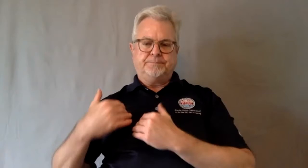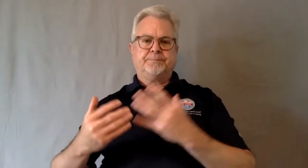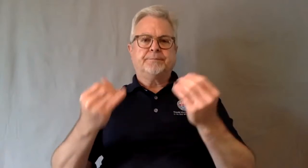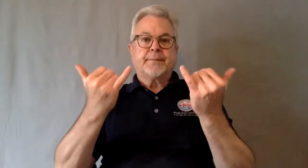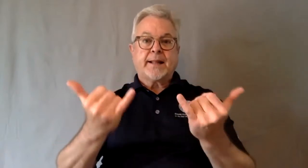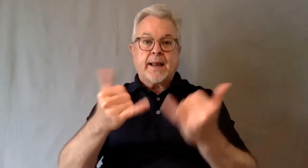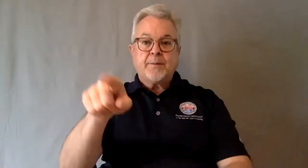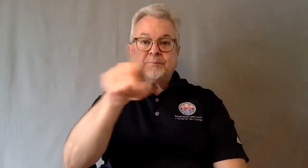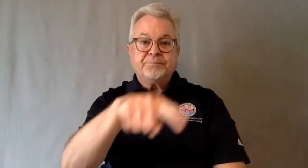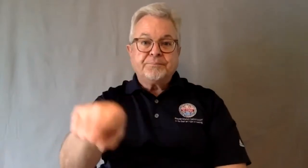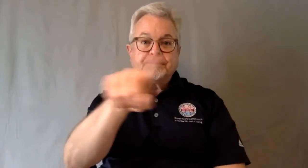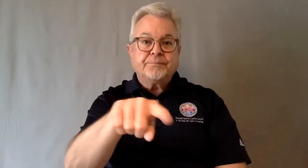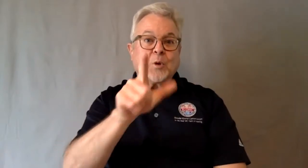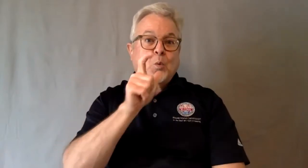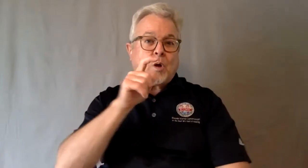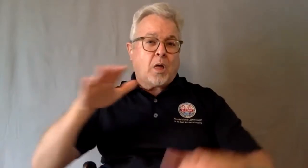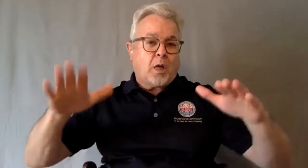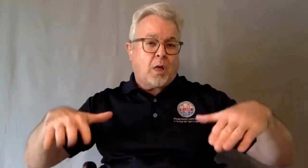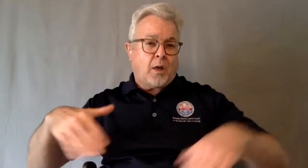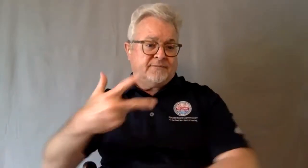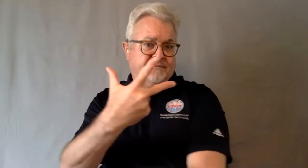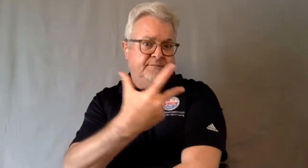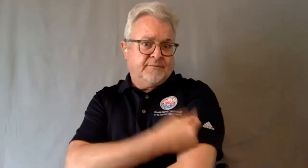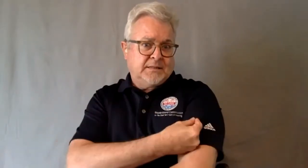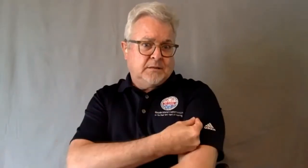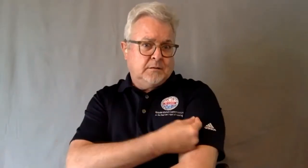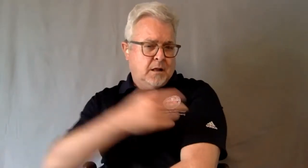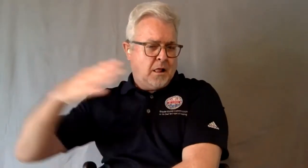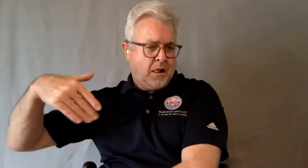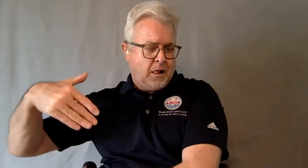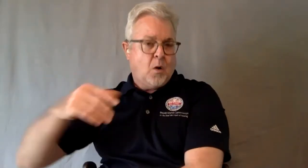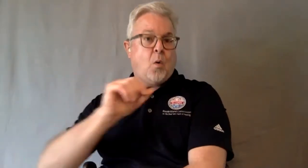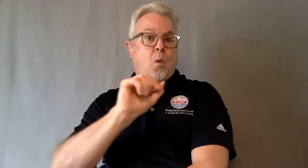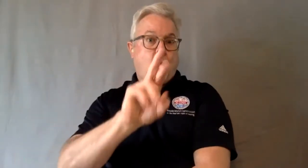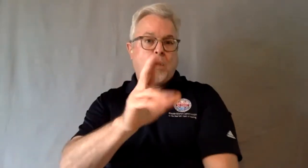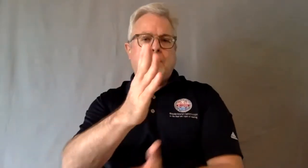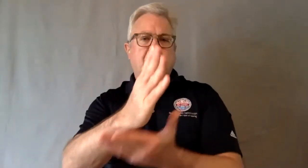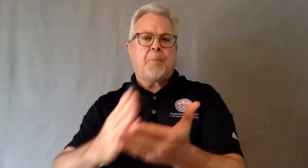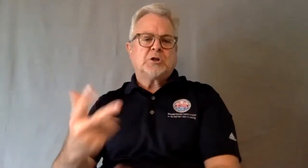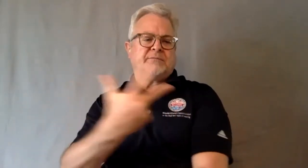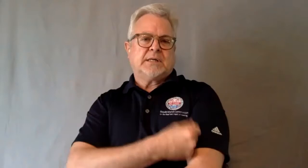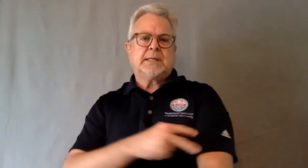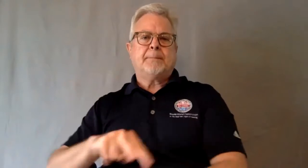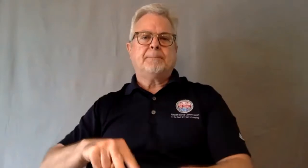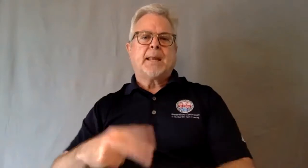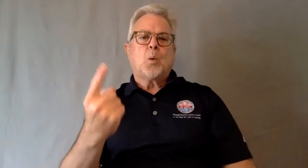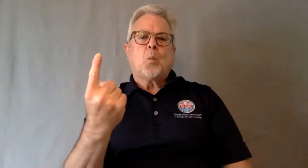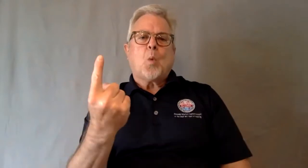personal responsibility, as I will. For those of you who are not yet fully vaccinated or only